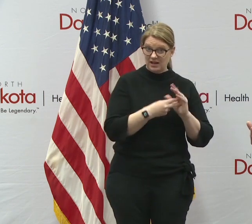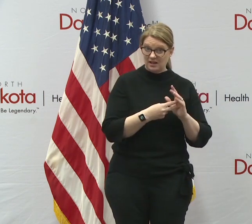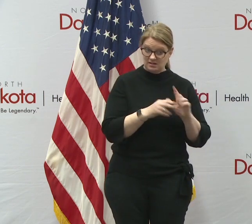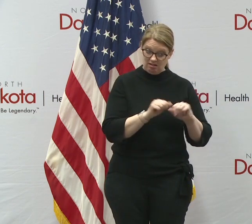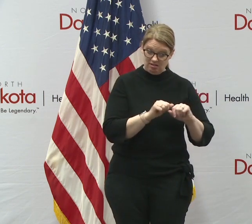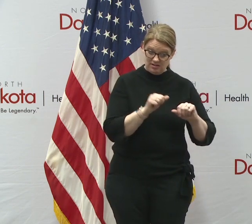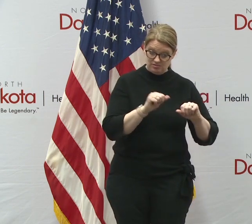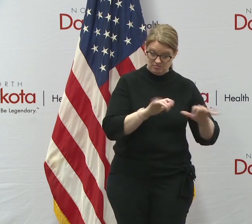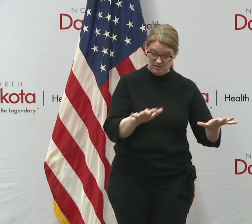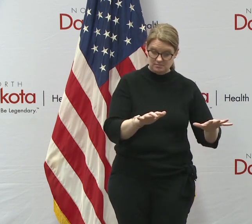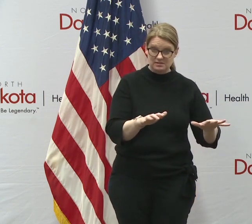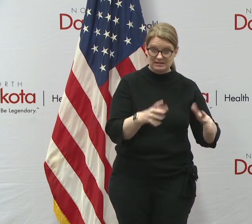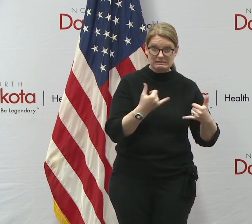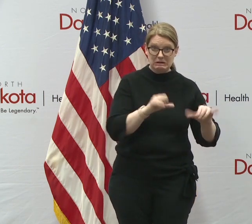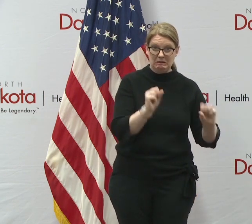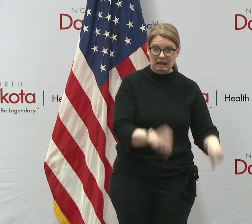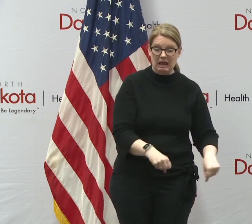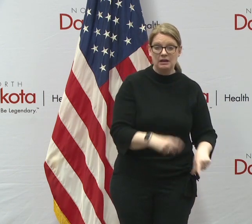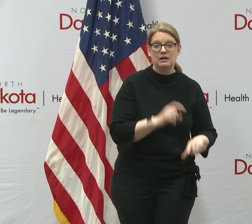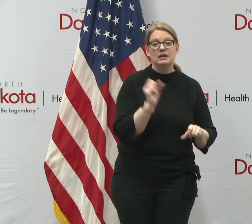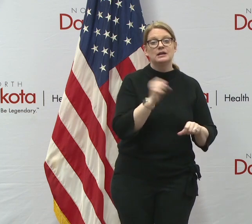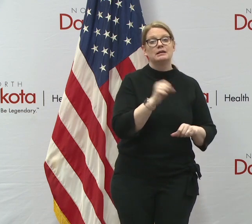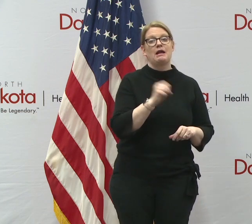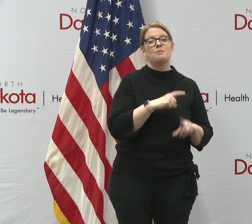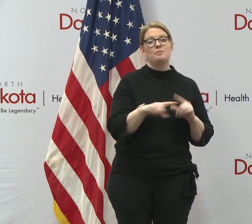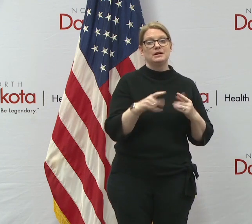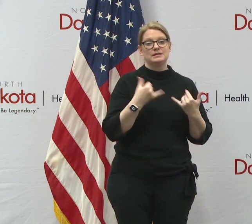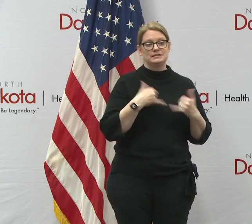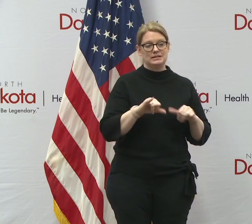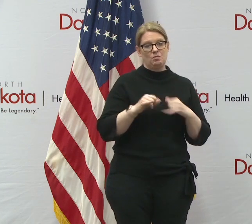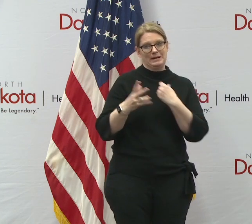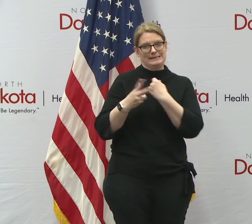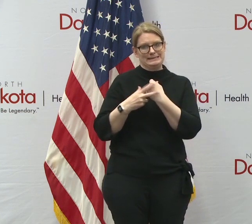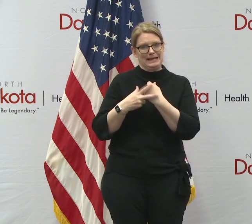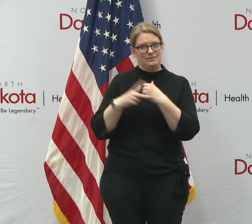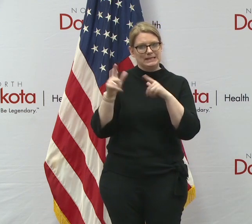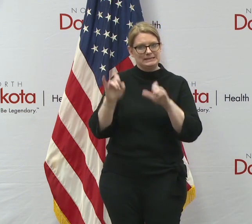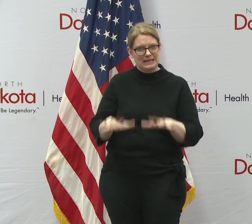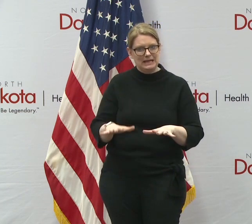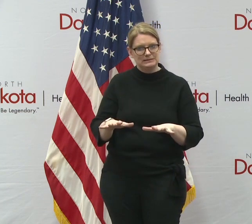presumed positive, we still want, even without the test, we're wanting to save those